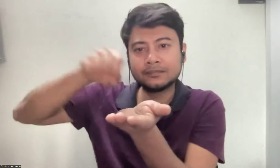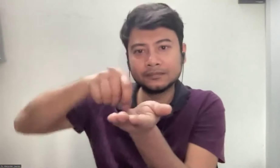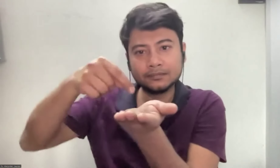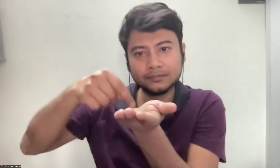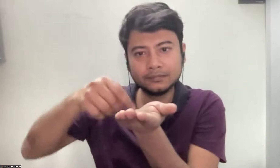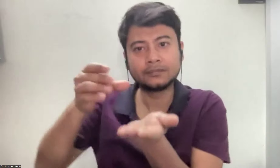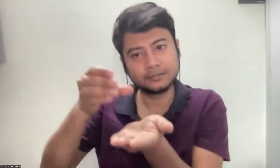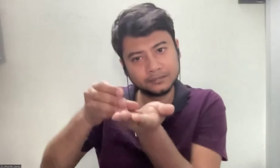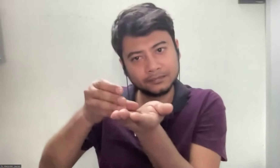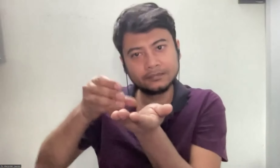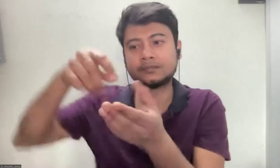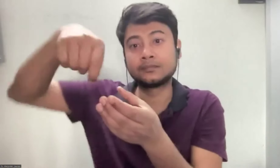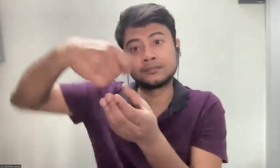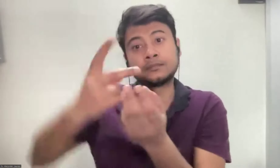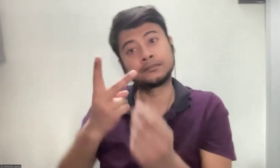shop.